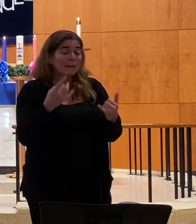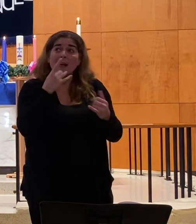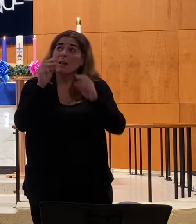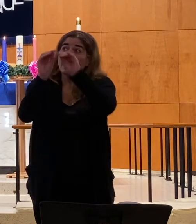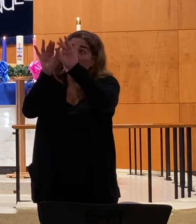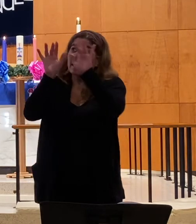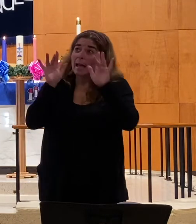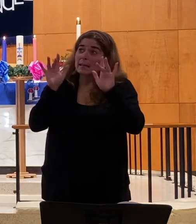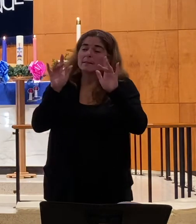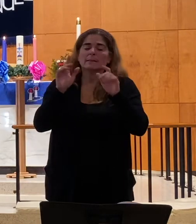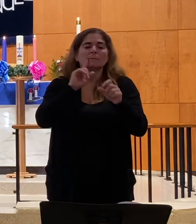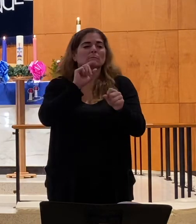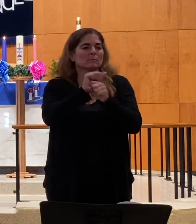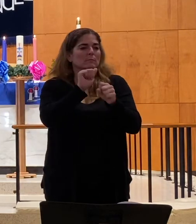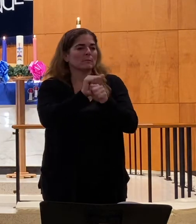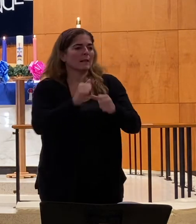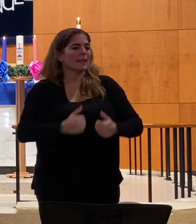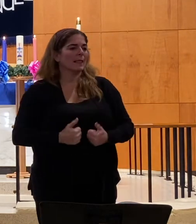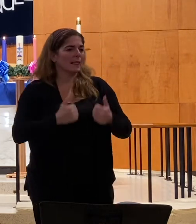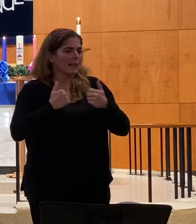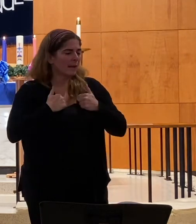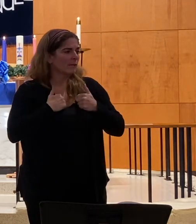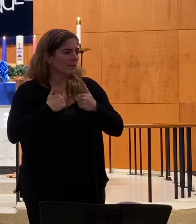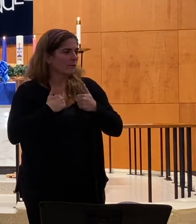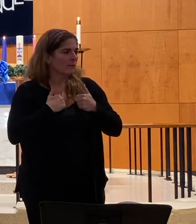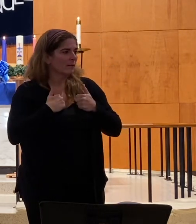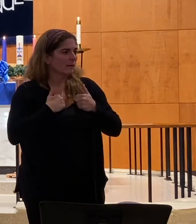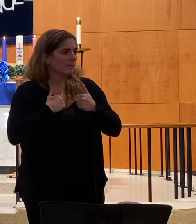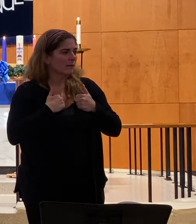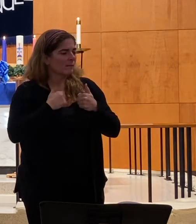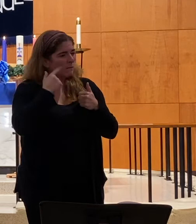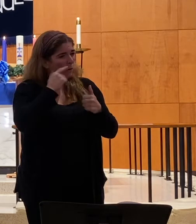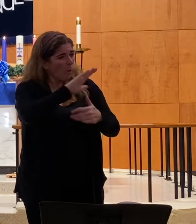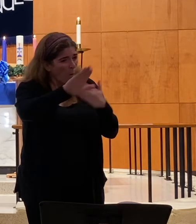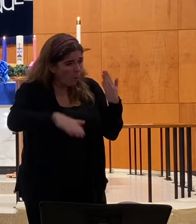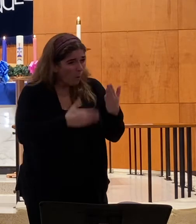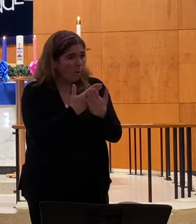life. And the life was the light of all people.